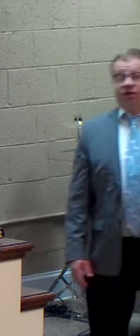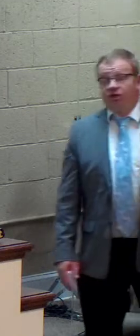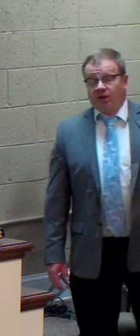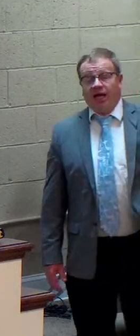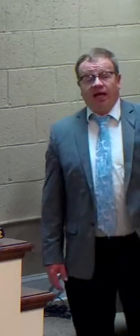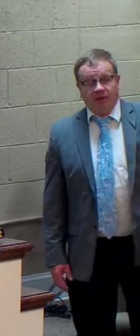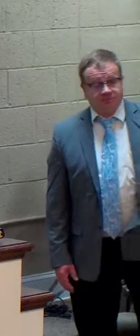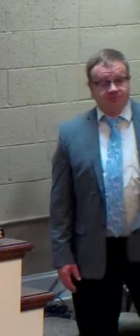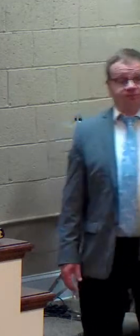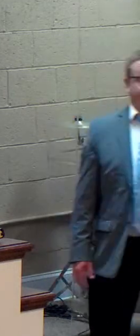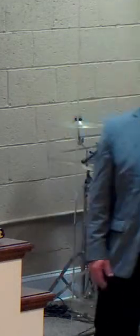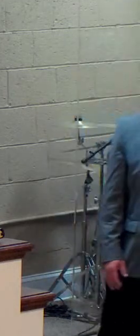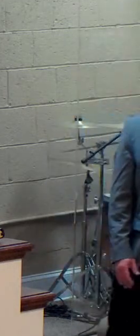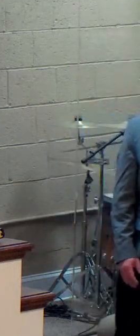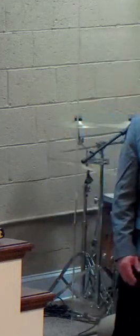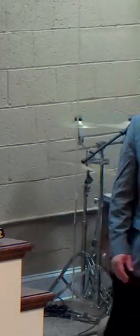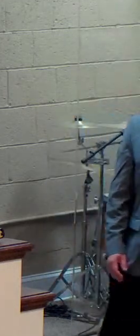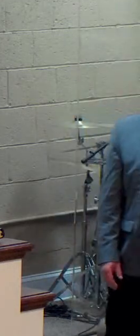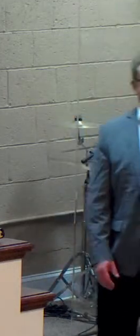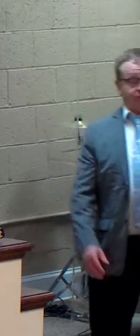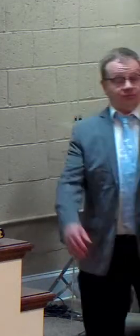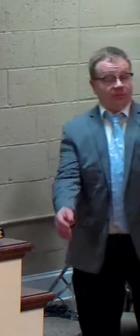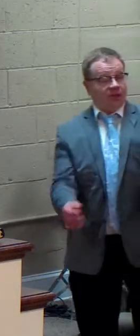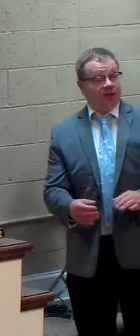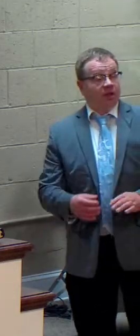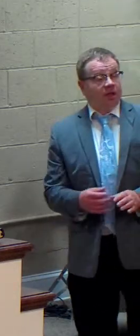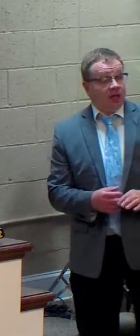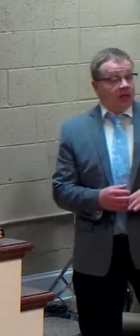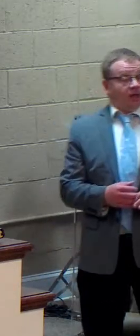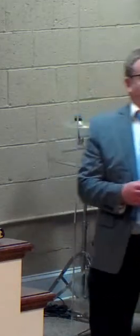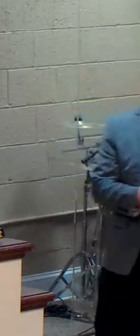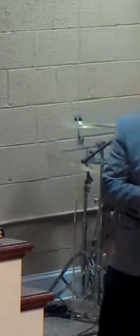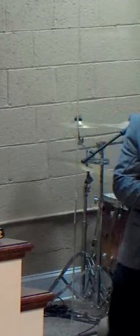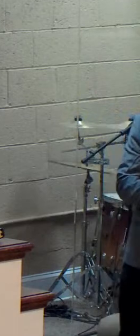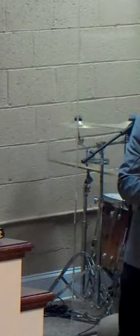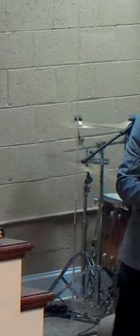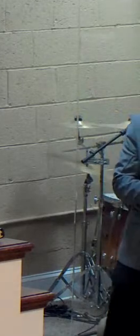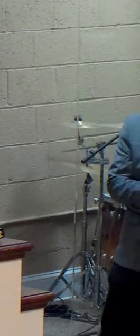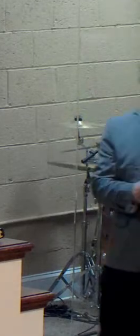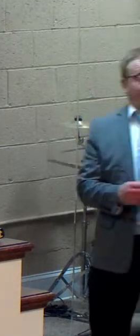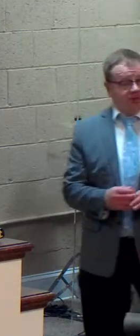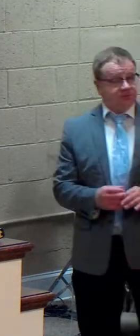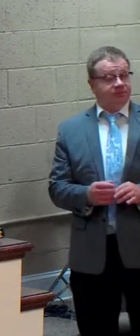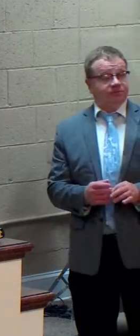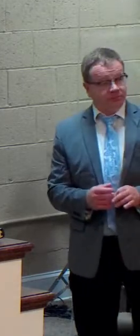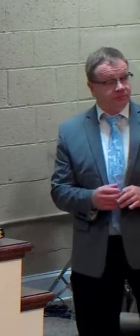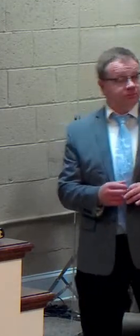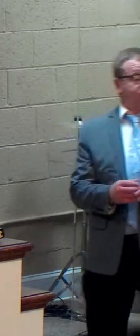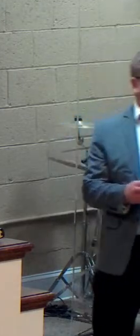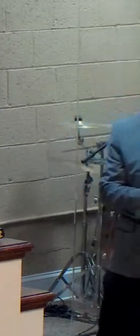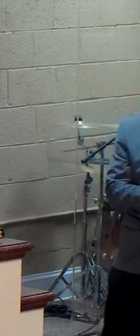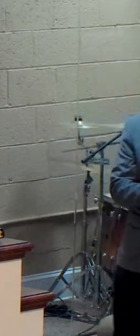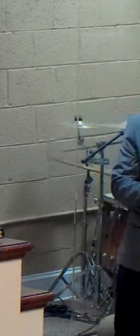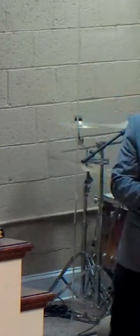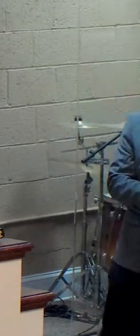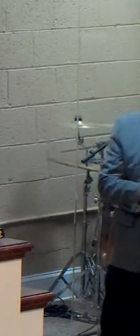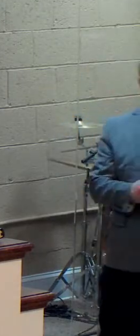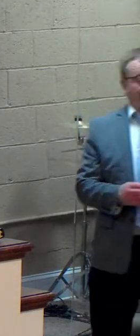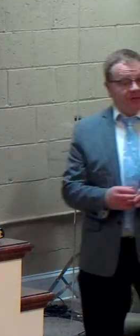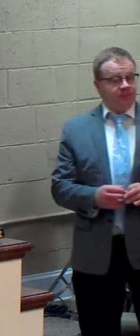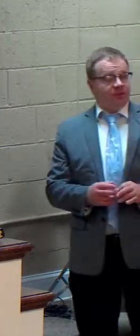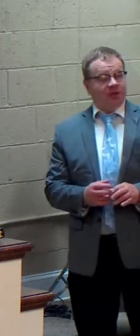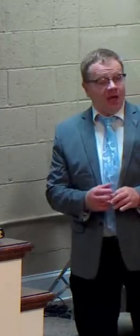soon, tell them for me I'm going up yonder. Hallelujah. Oh,